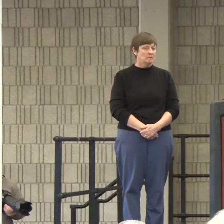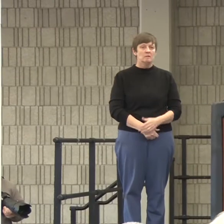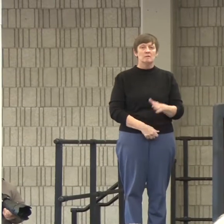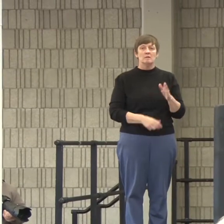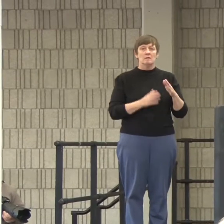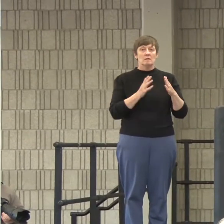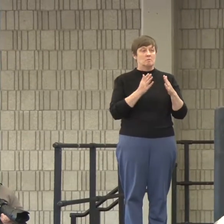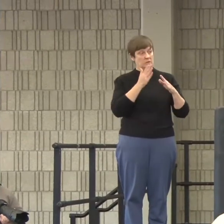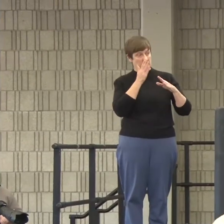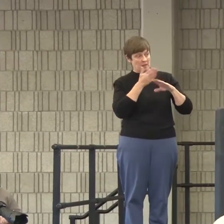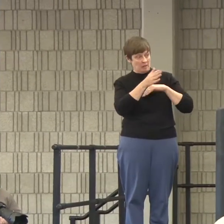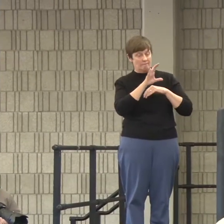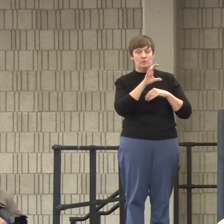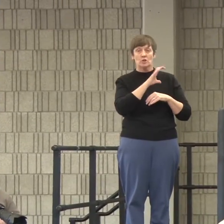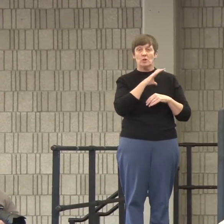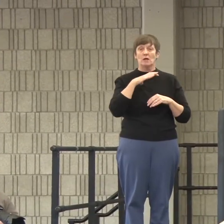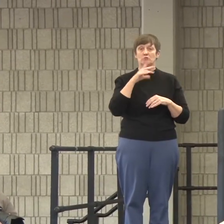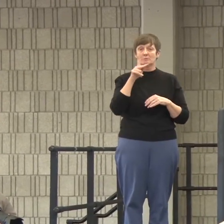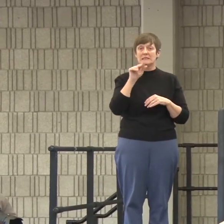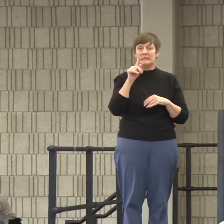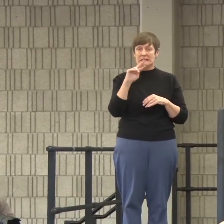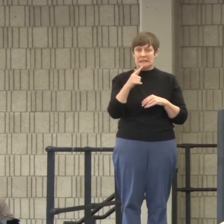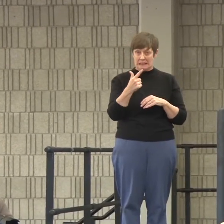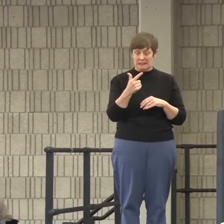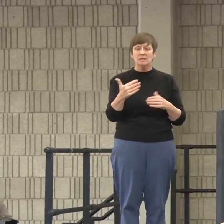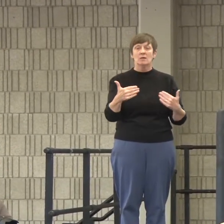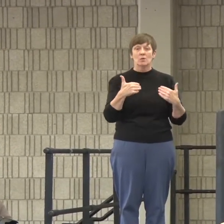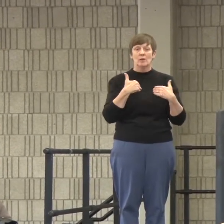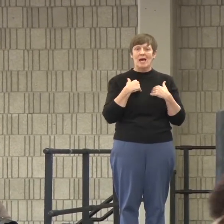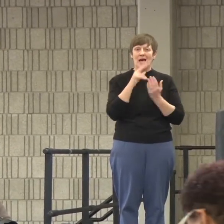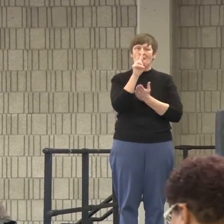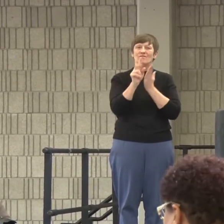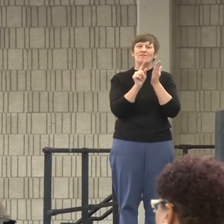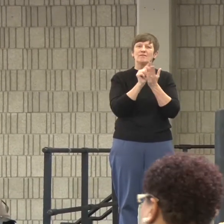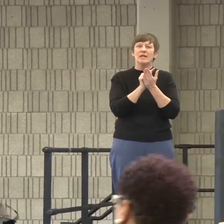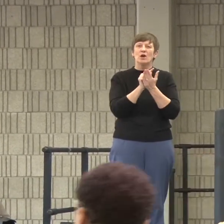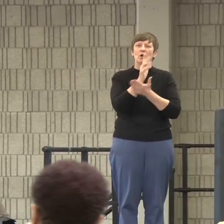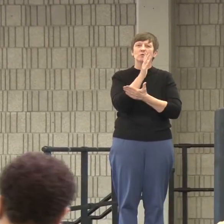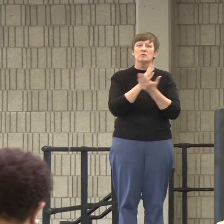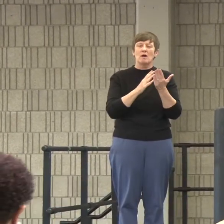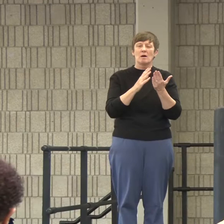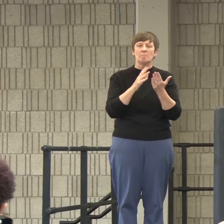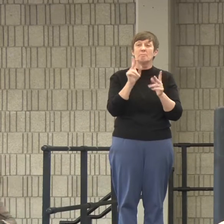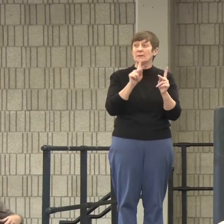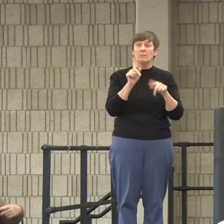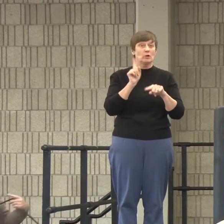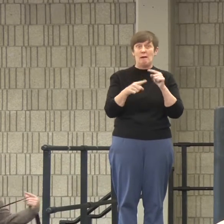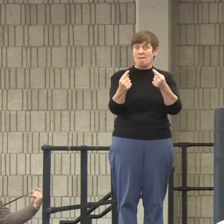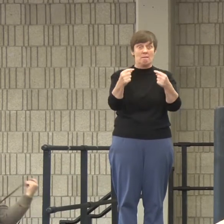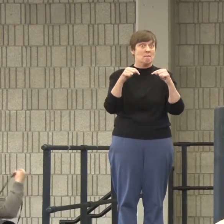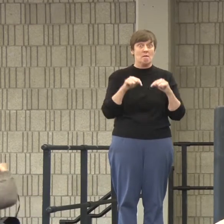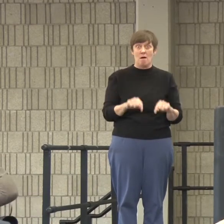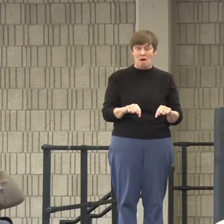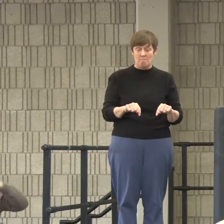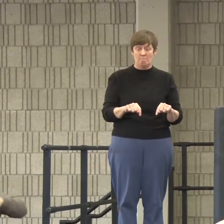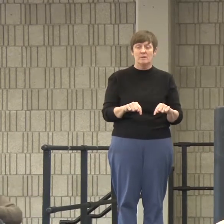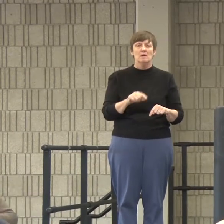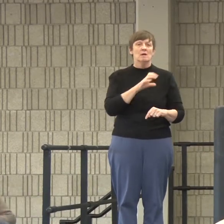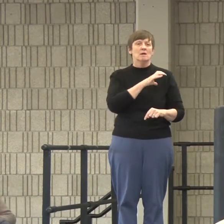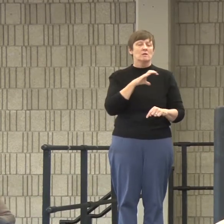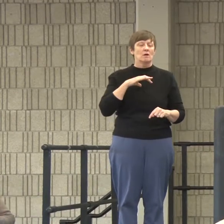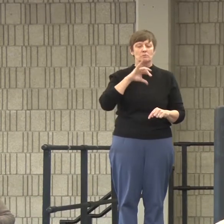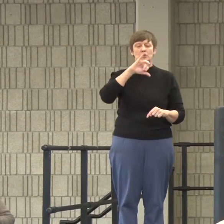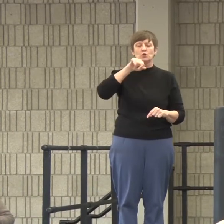Keating's words, we also have on video, some of the elected officials couldn't be with us, and we have Congressman